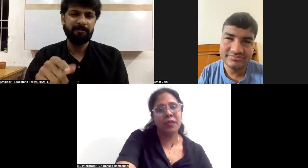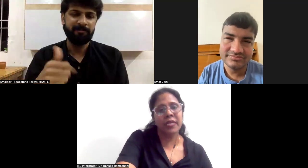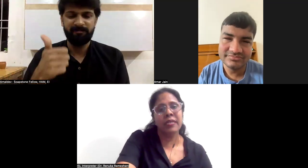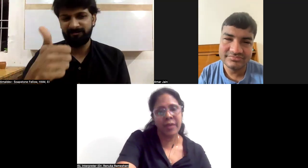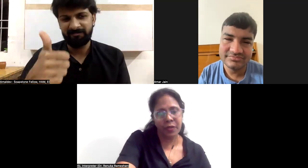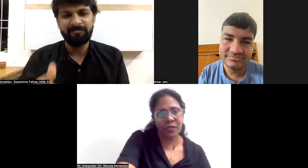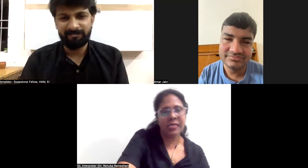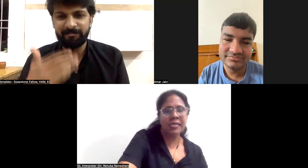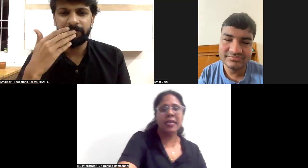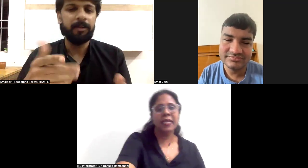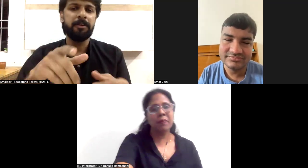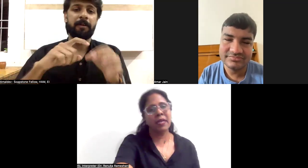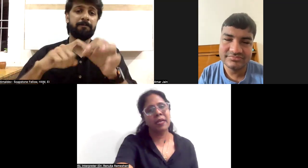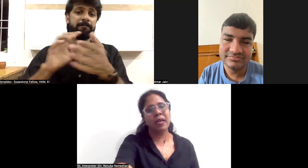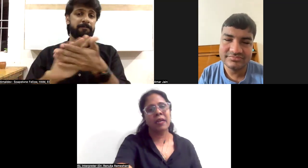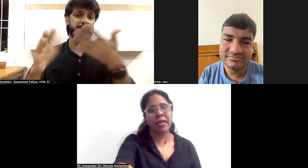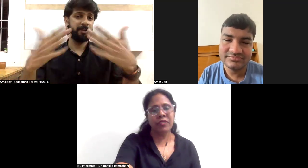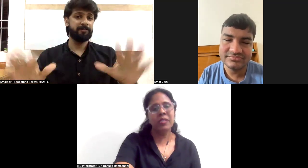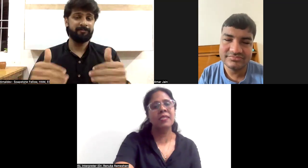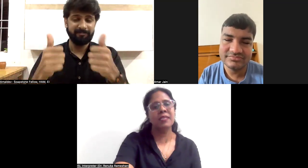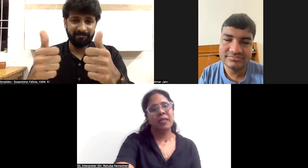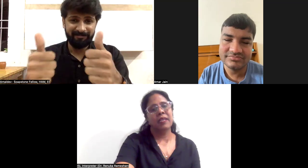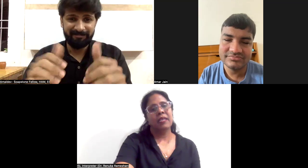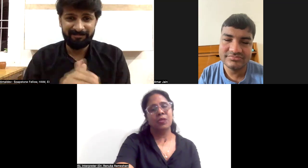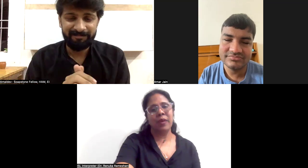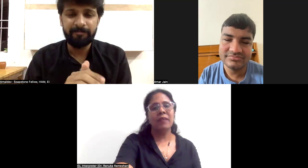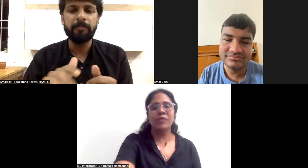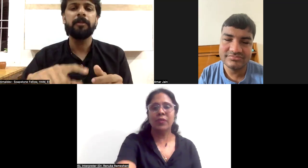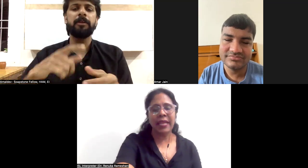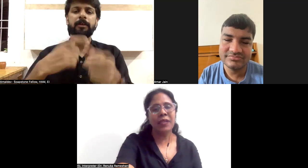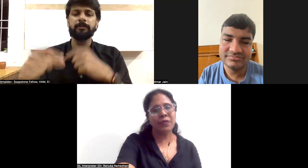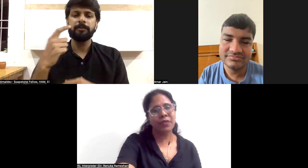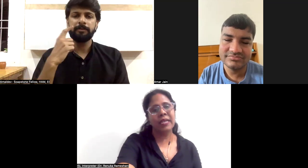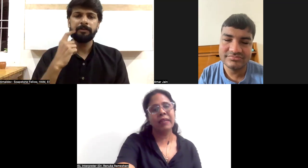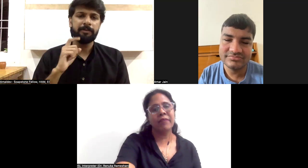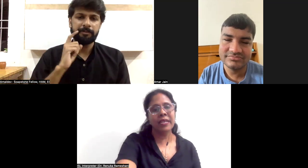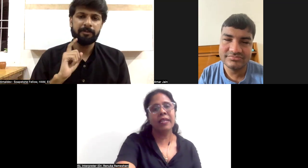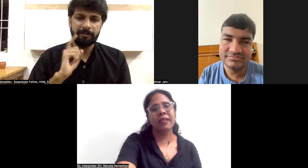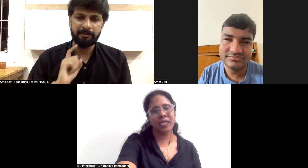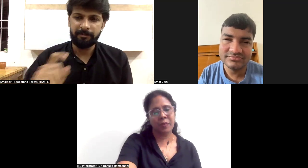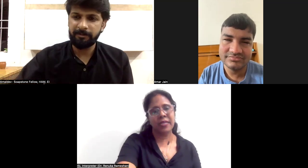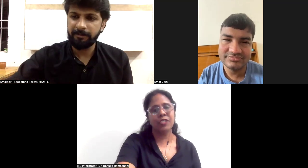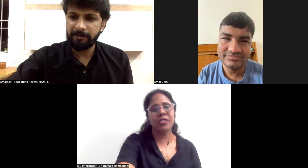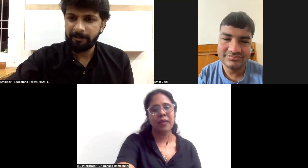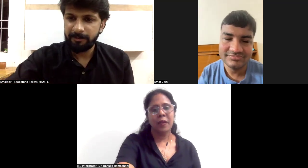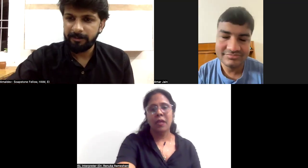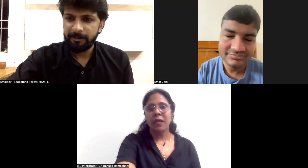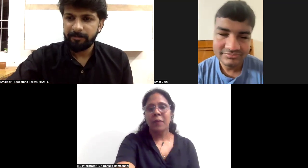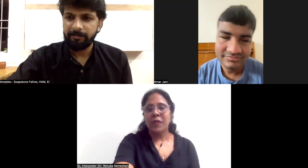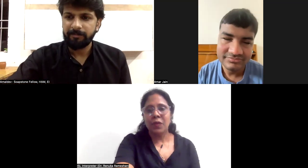mentioned, it reduces time and our effort as well. So thank you for that very clear